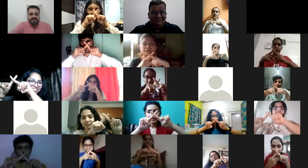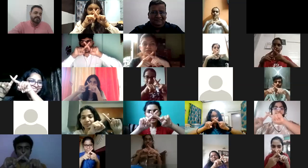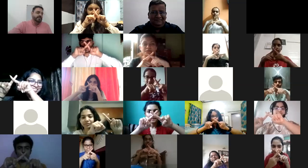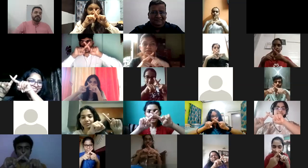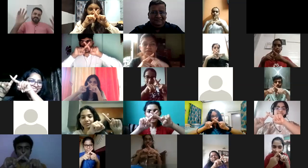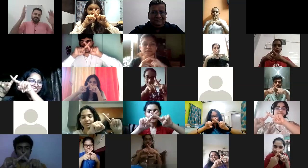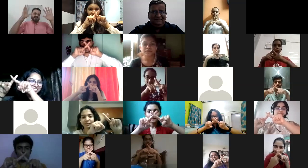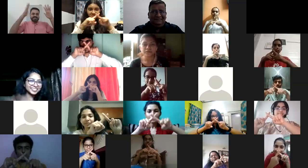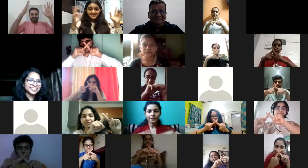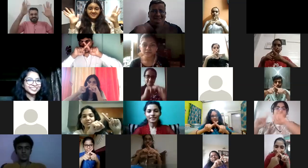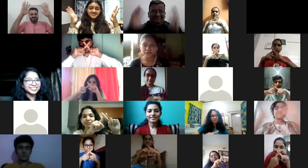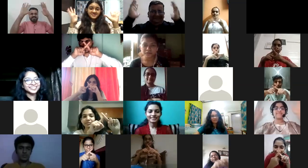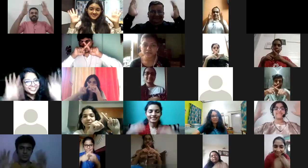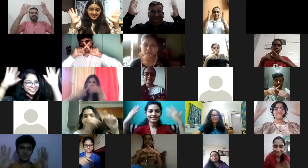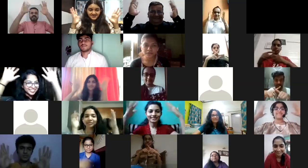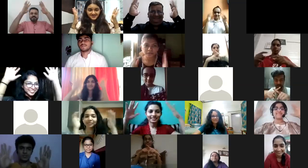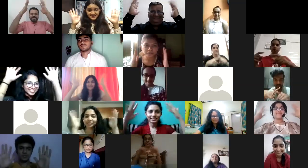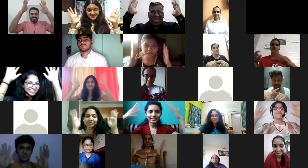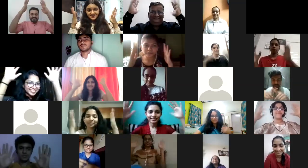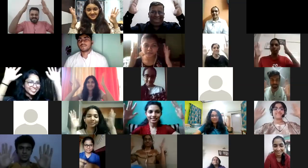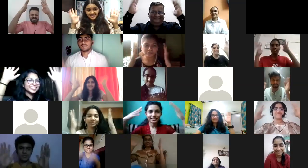Good. Let's all clap.